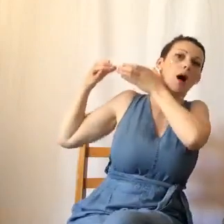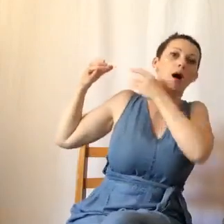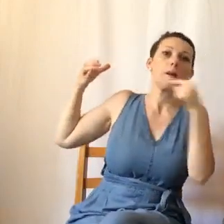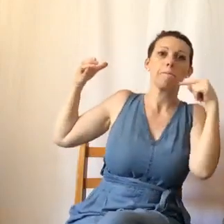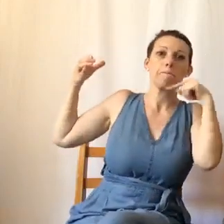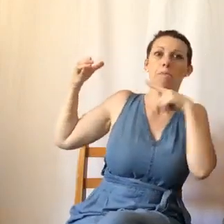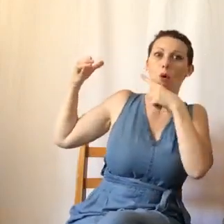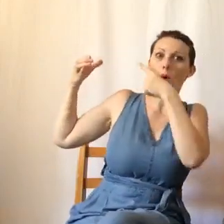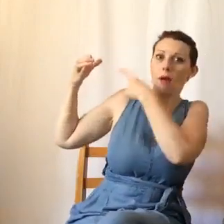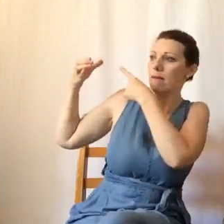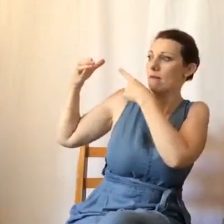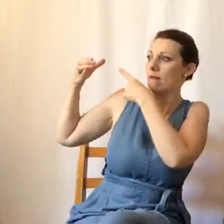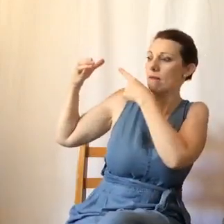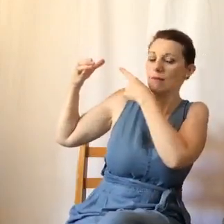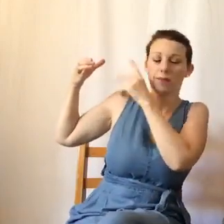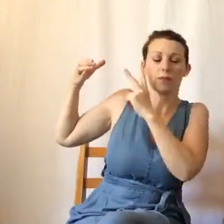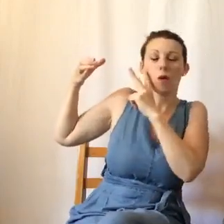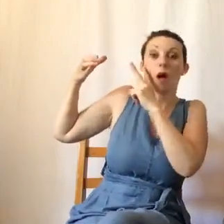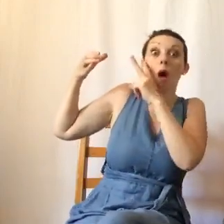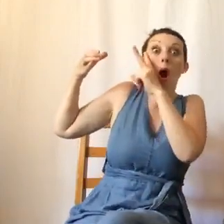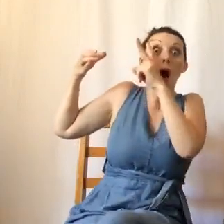gasped at the view.